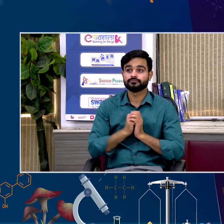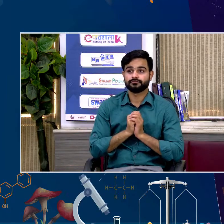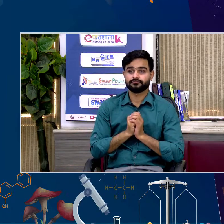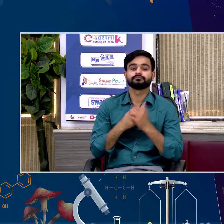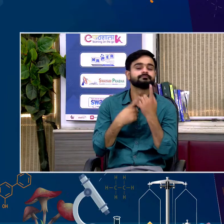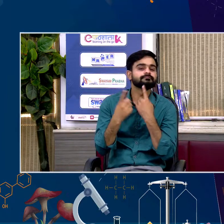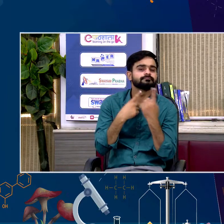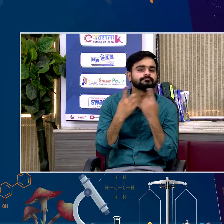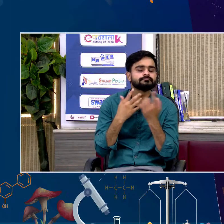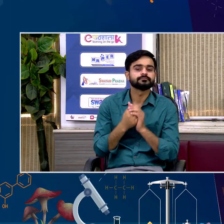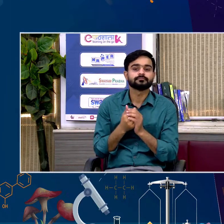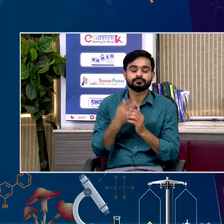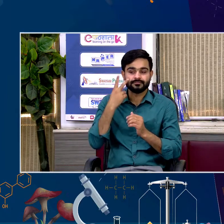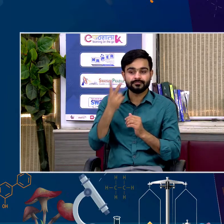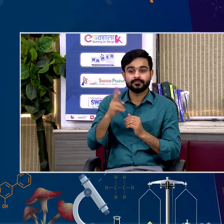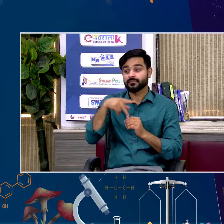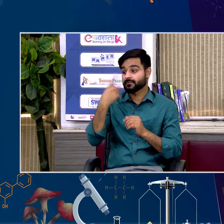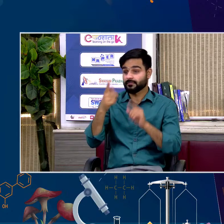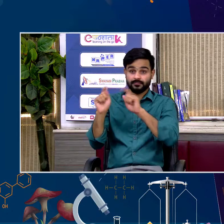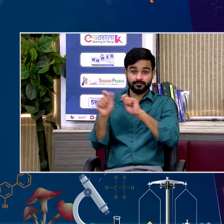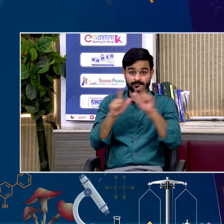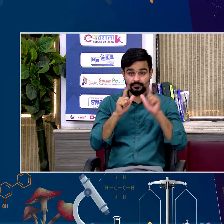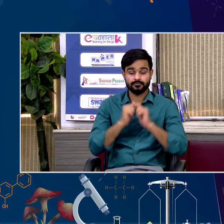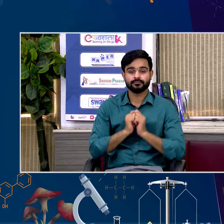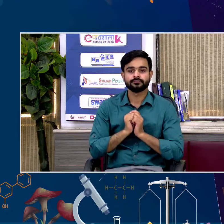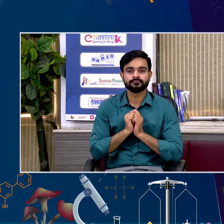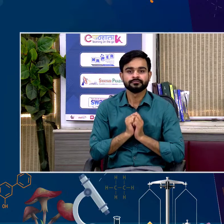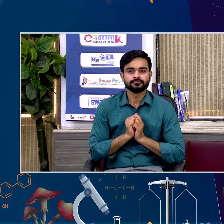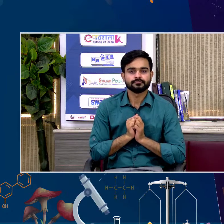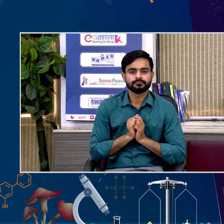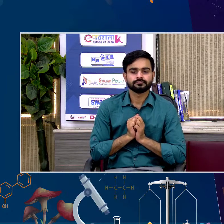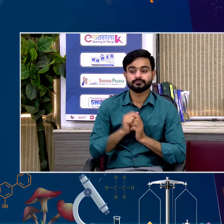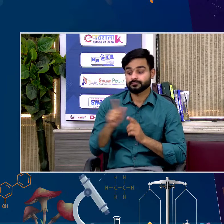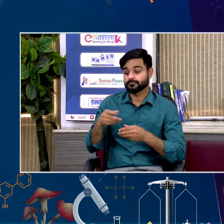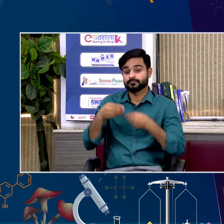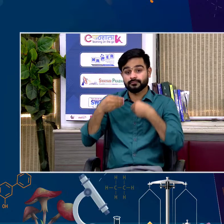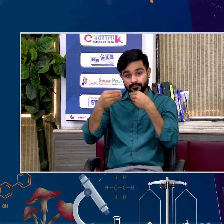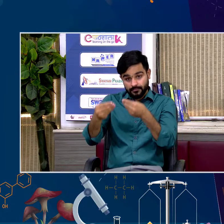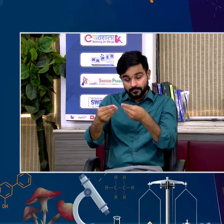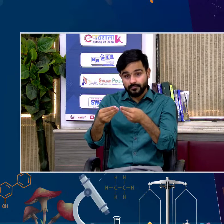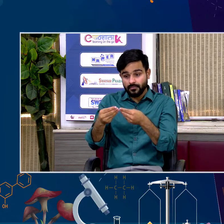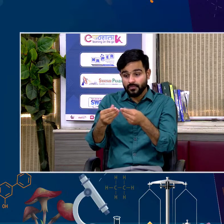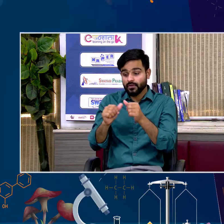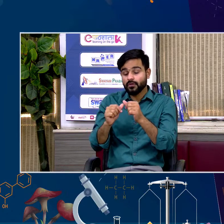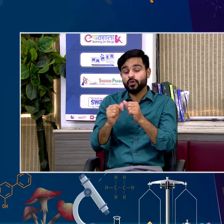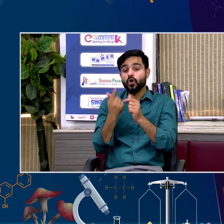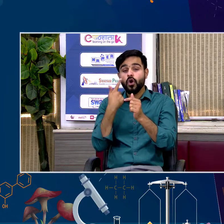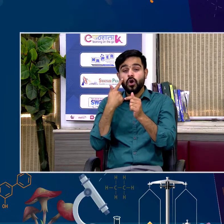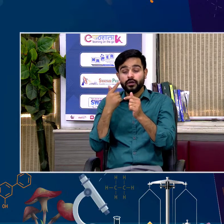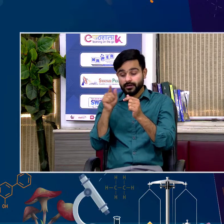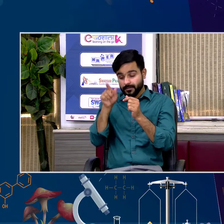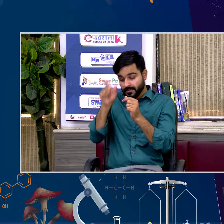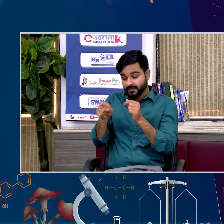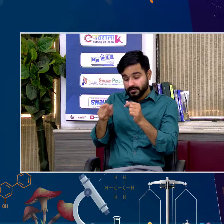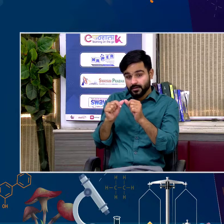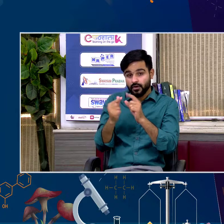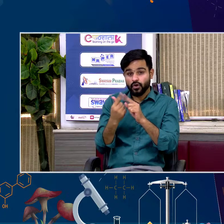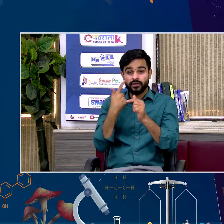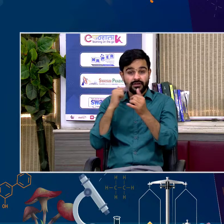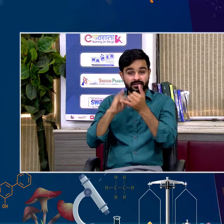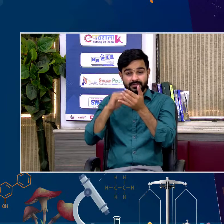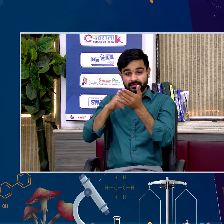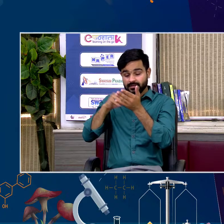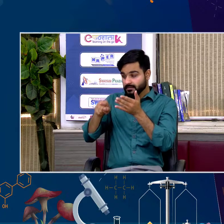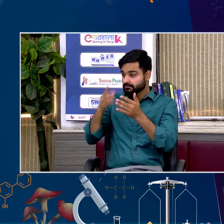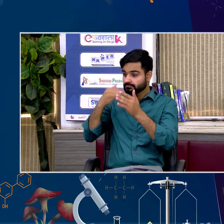talking about, as you can see in the next slide, is providing a predictable routine. Autistic children